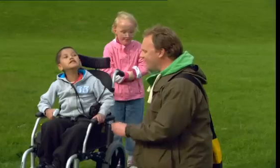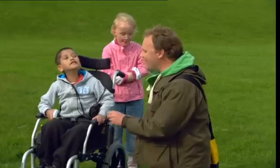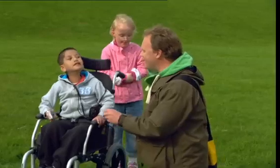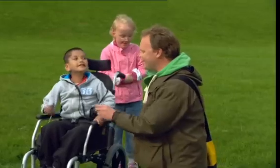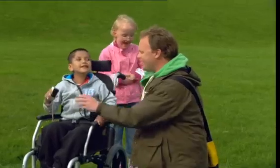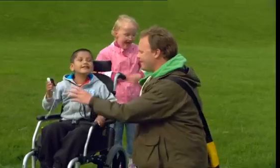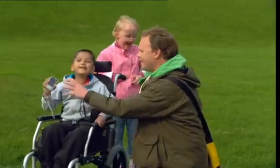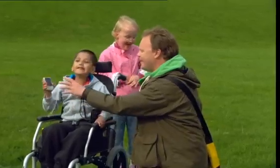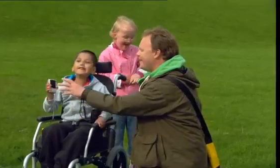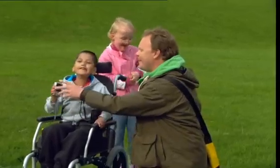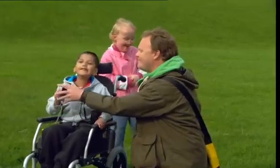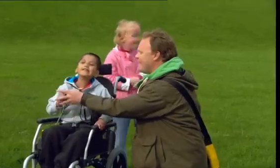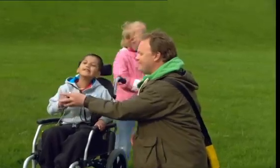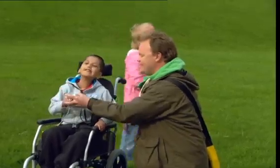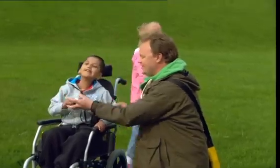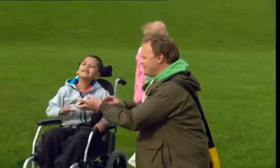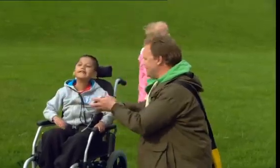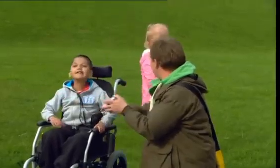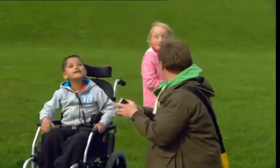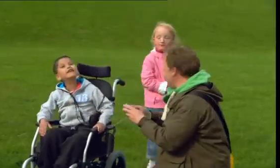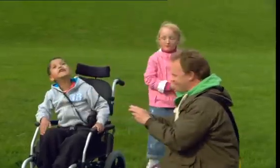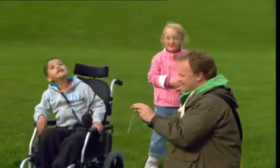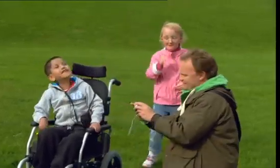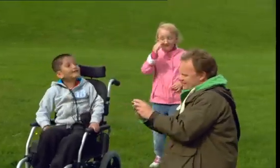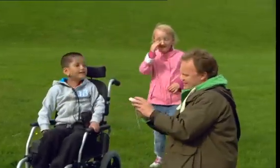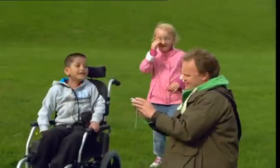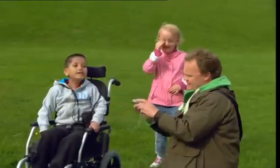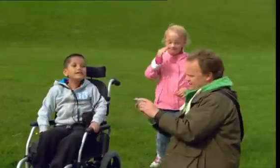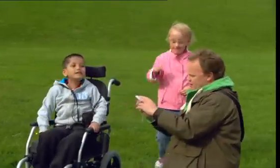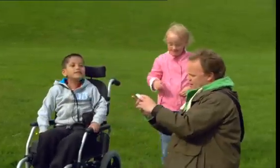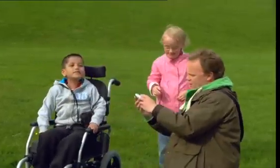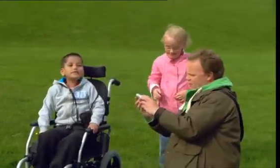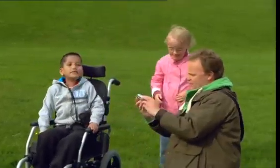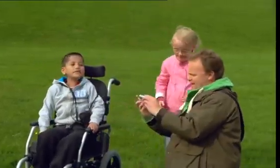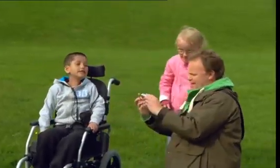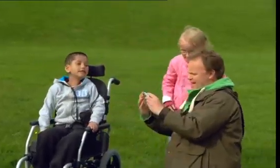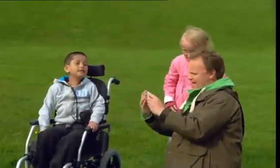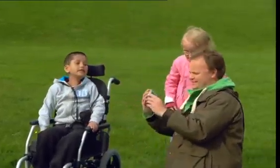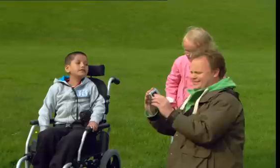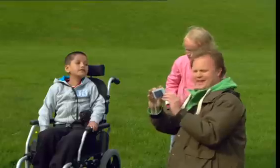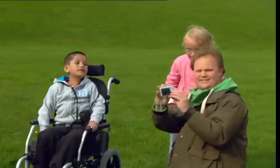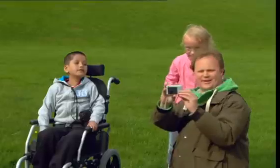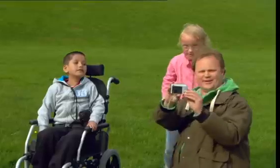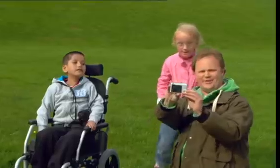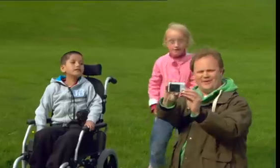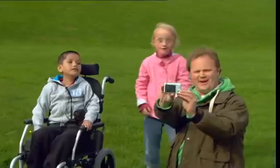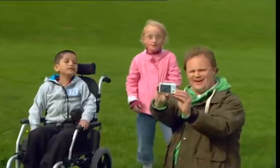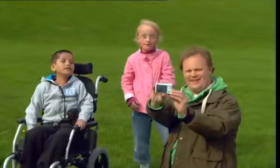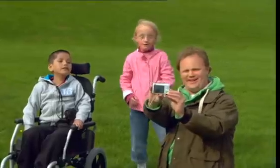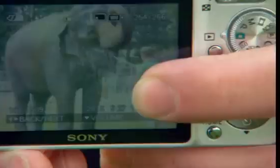camera? Let me have a look. Come here, Grace, have a look. Oh, yes, that's a good one. Look